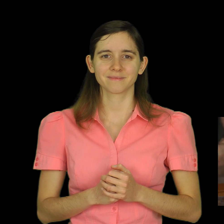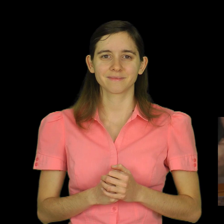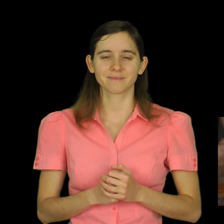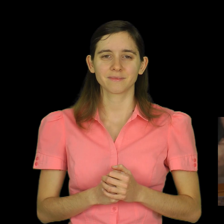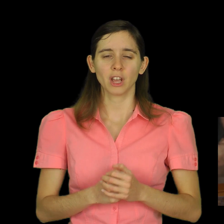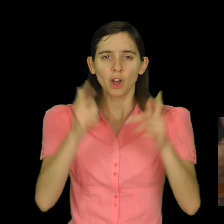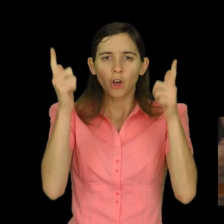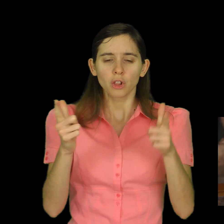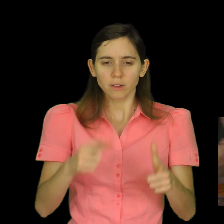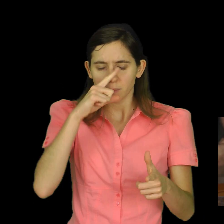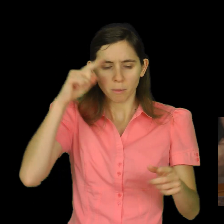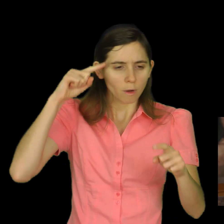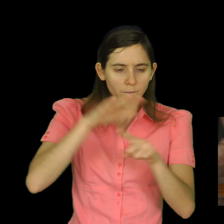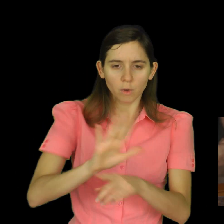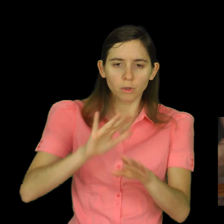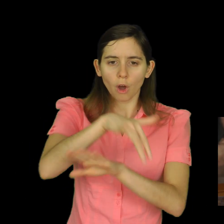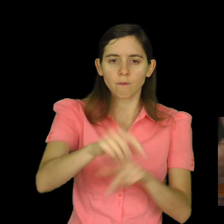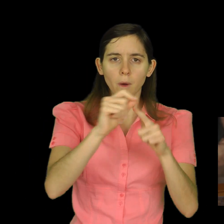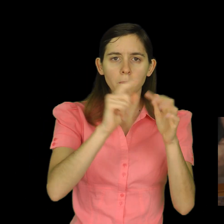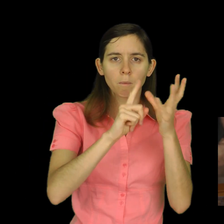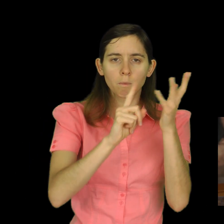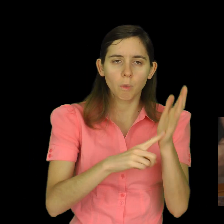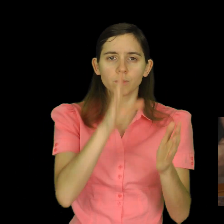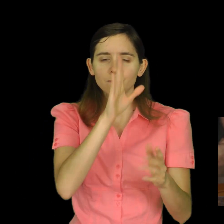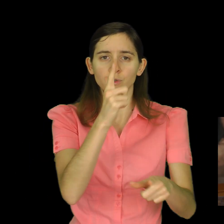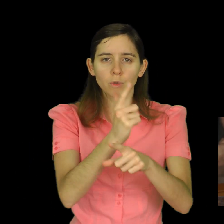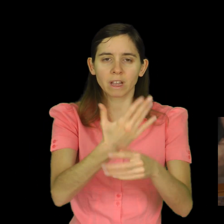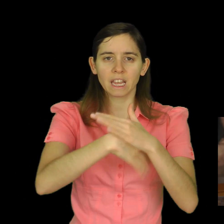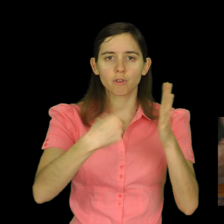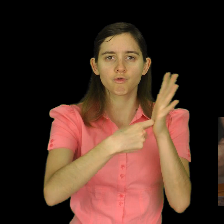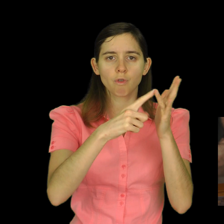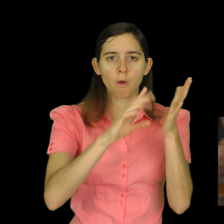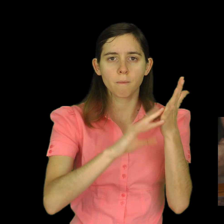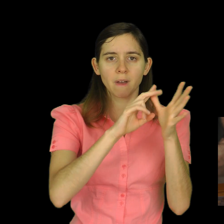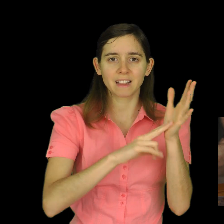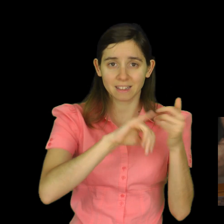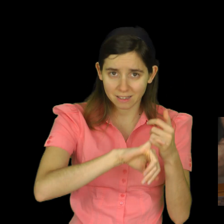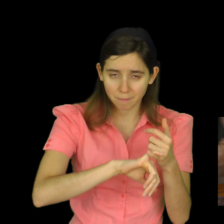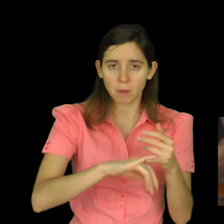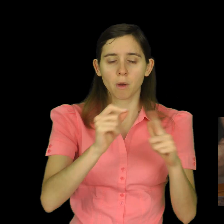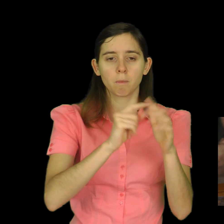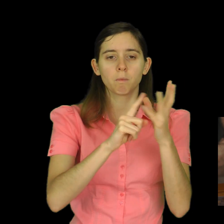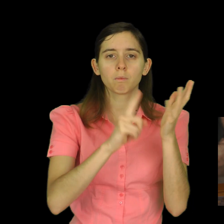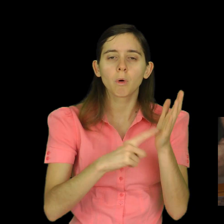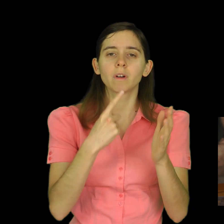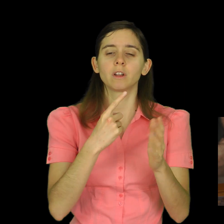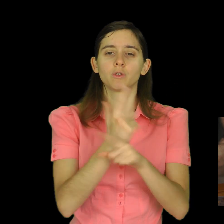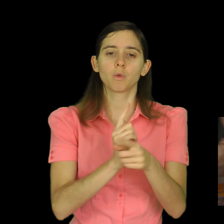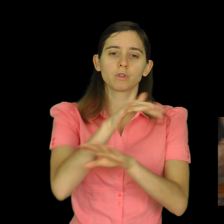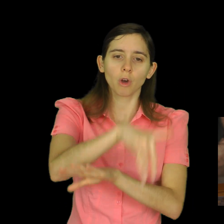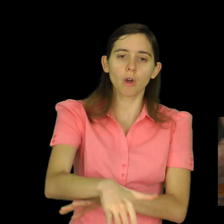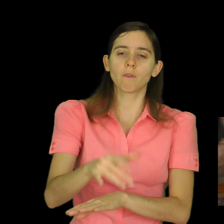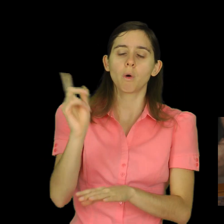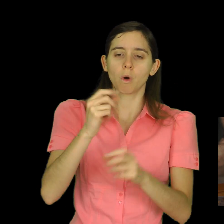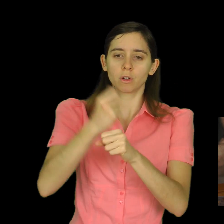A lot of people are confused about some of Paul's plain statements in the book of Romans. In Romans, Paul elucidates what God does in a person's